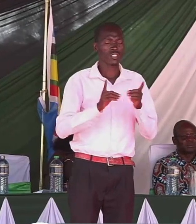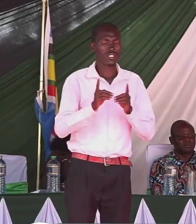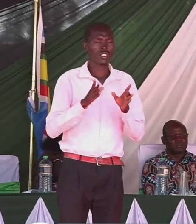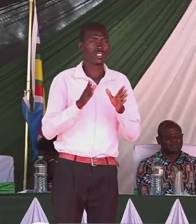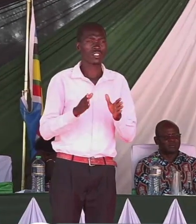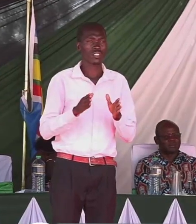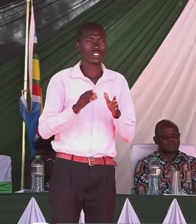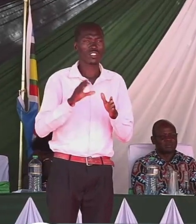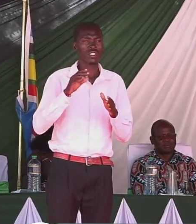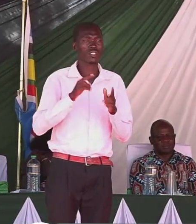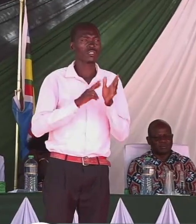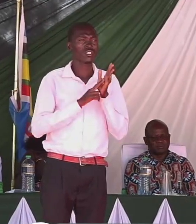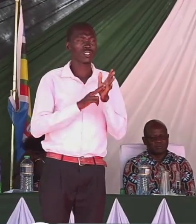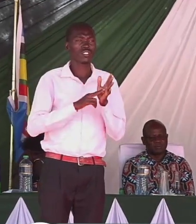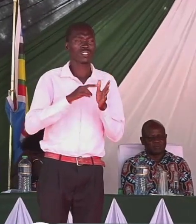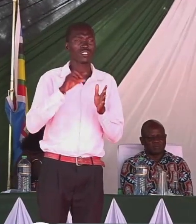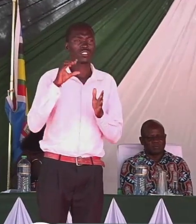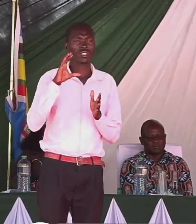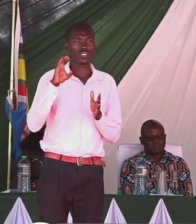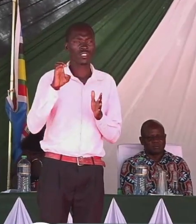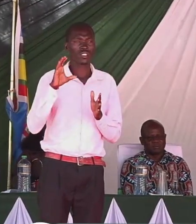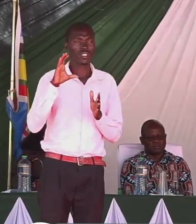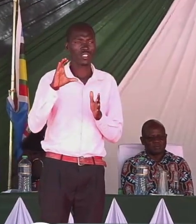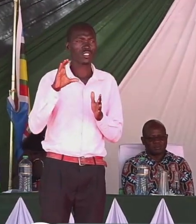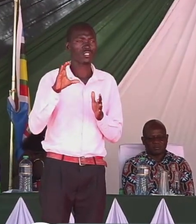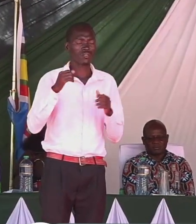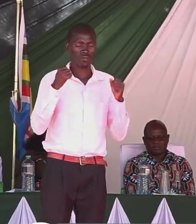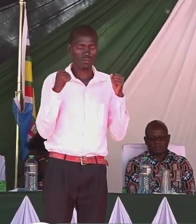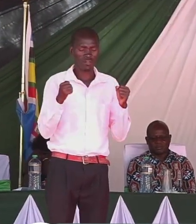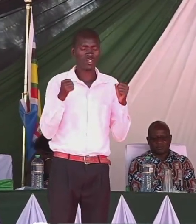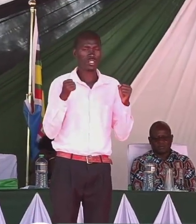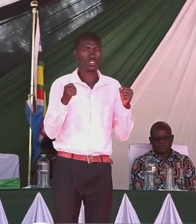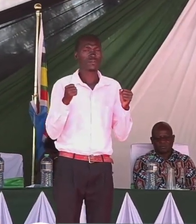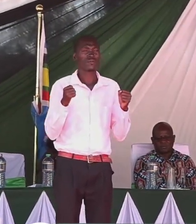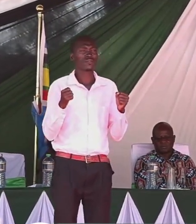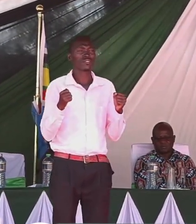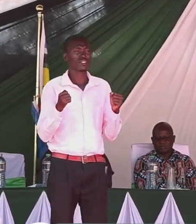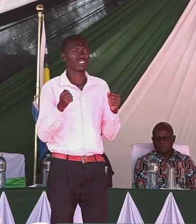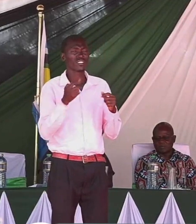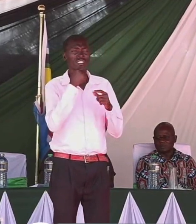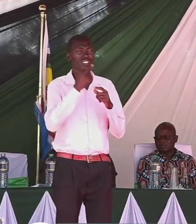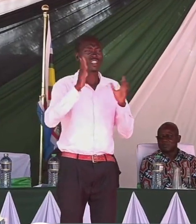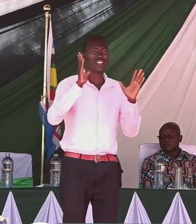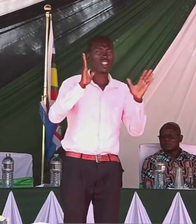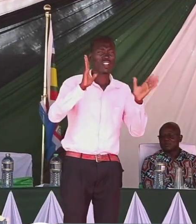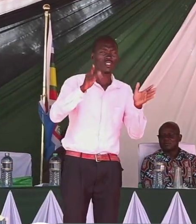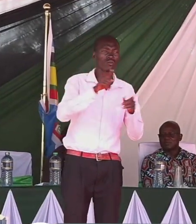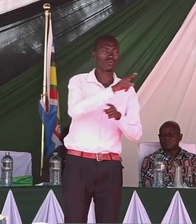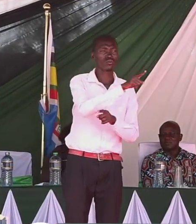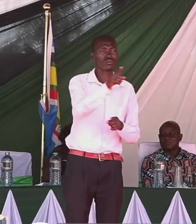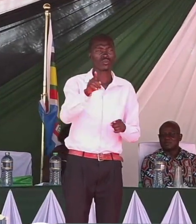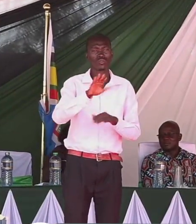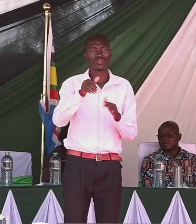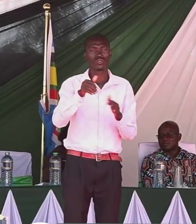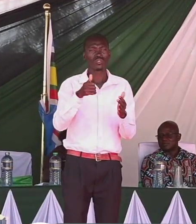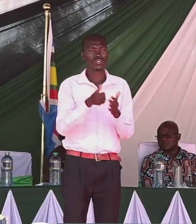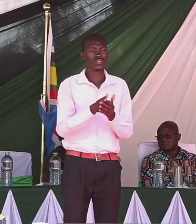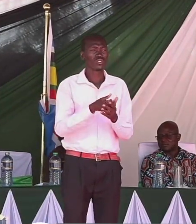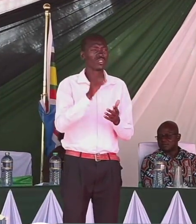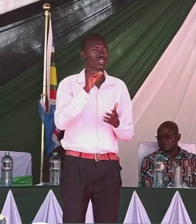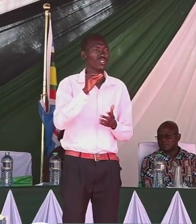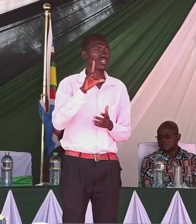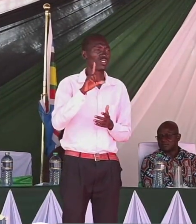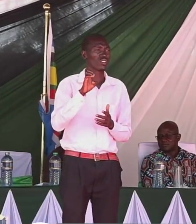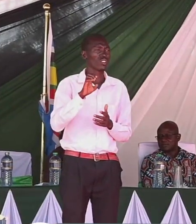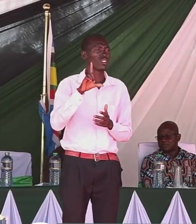my CEC here, and I believe I represented him very strongly. He says hi to all of you. Also from Olelengu, hi to